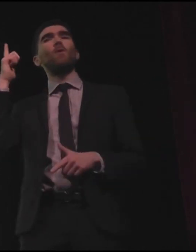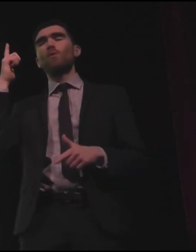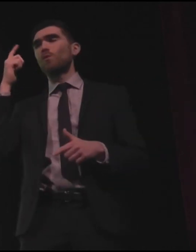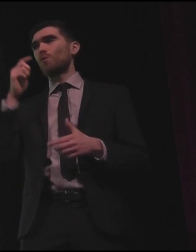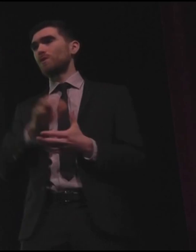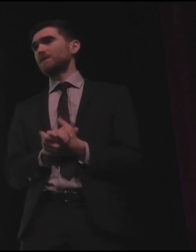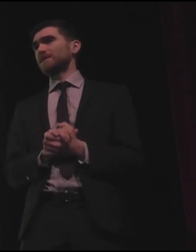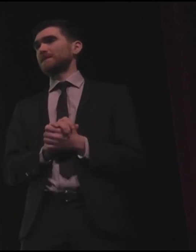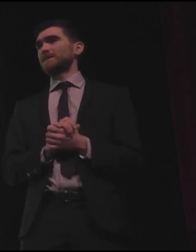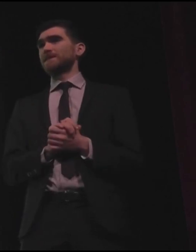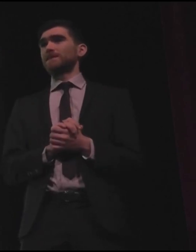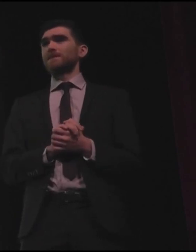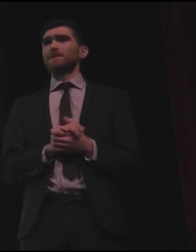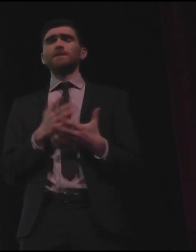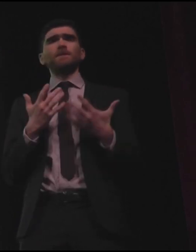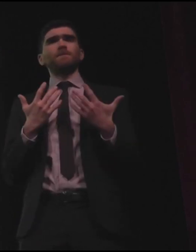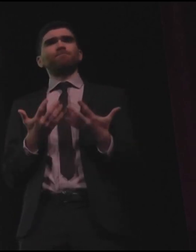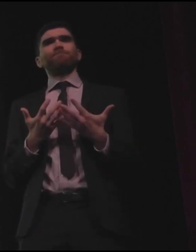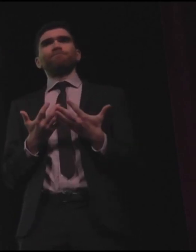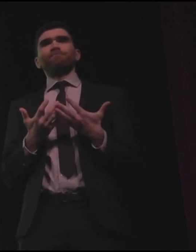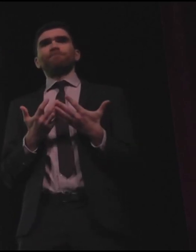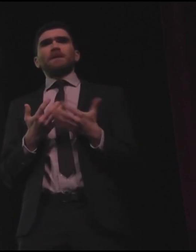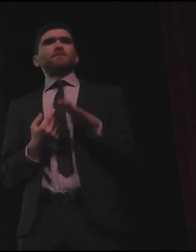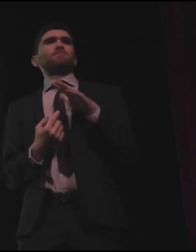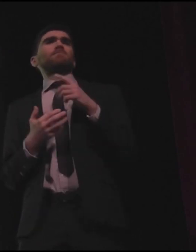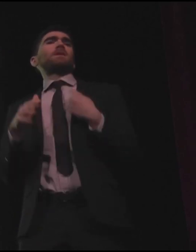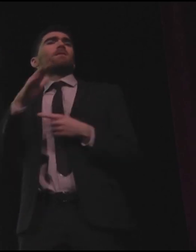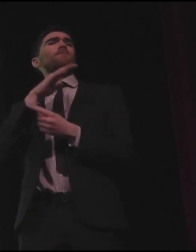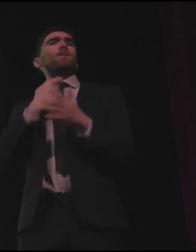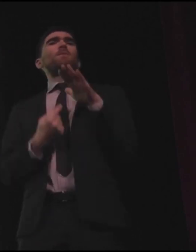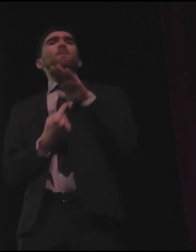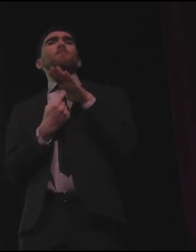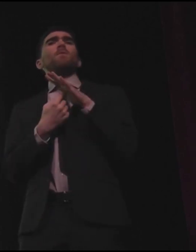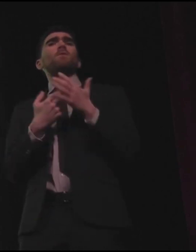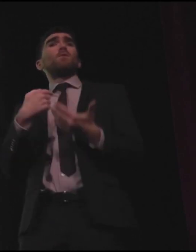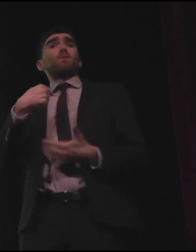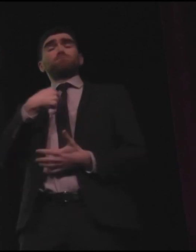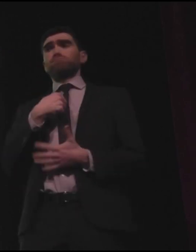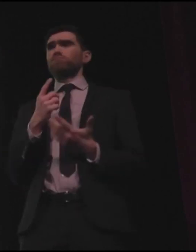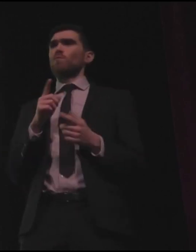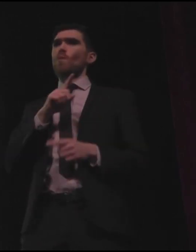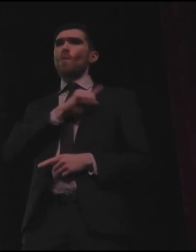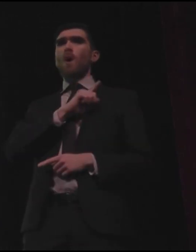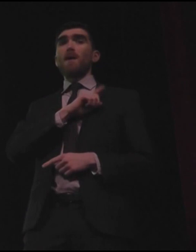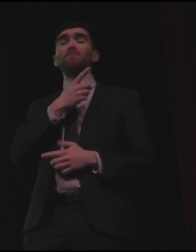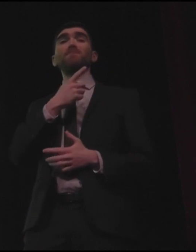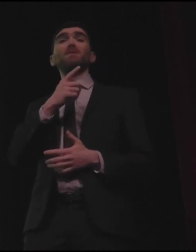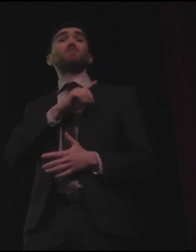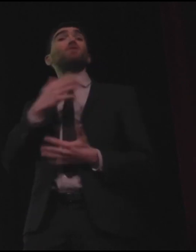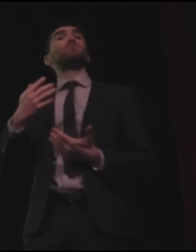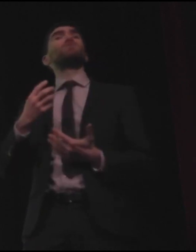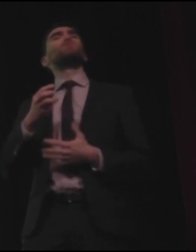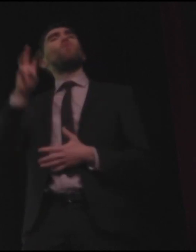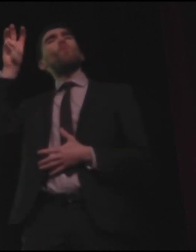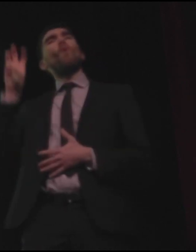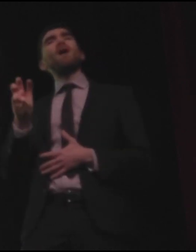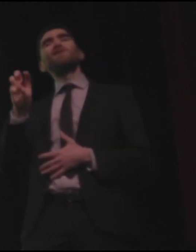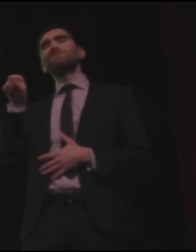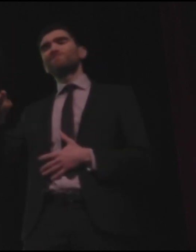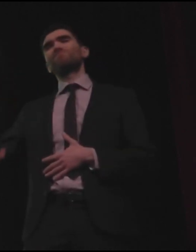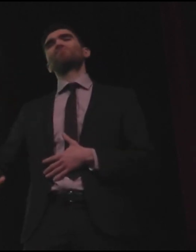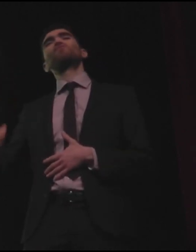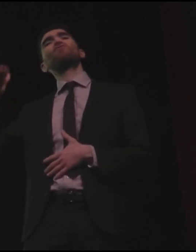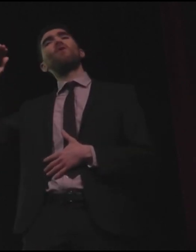and communities came from growing up in Wales, it was right here in Liverpool, where I studied at university, that